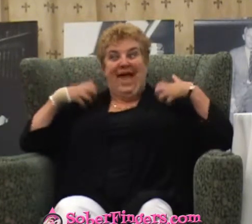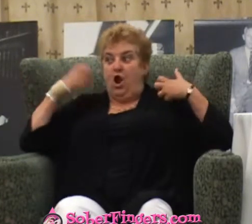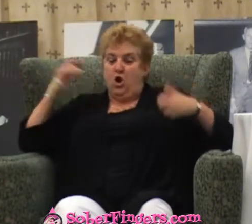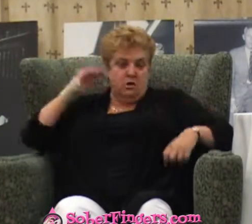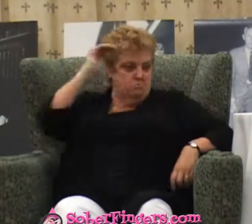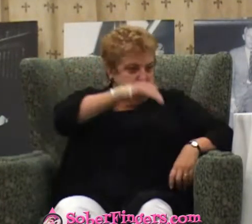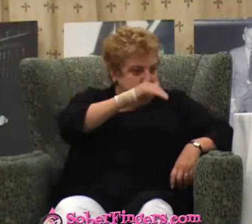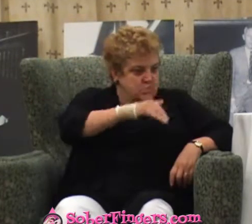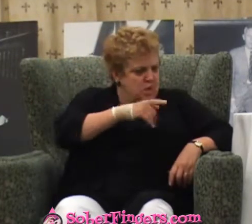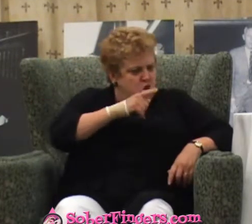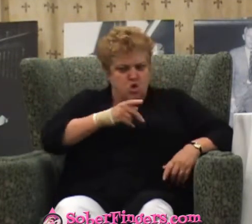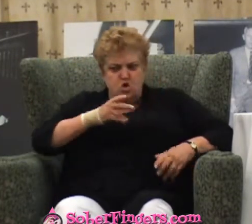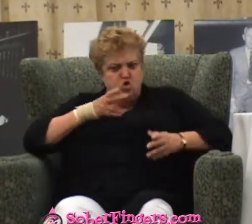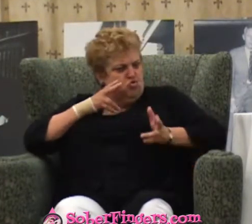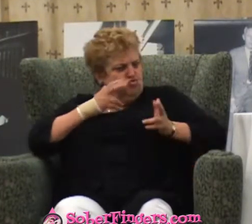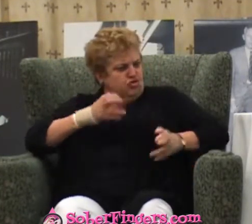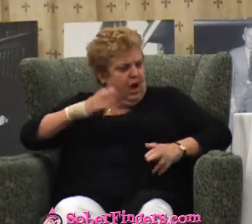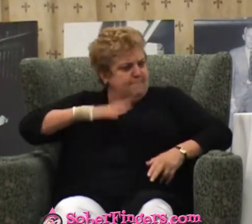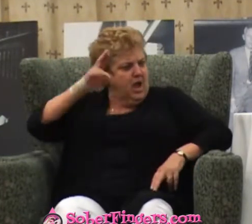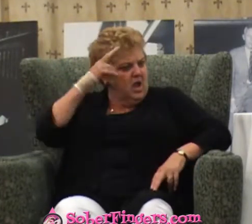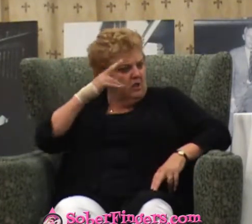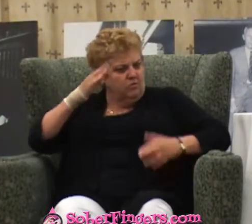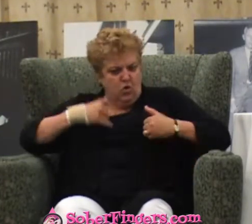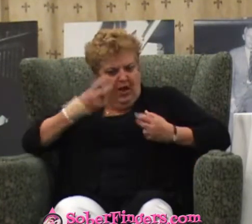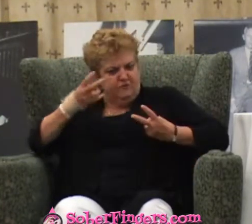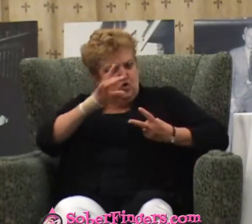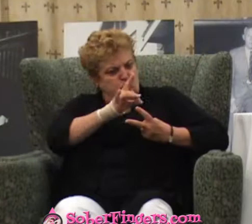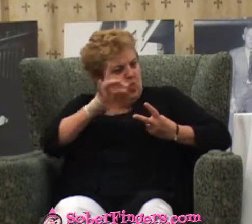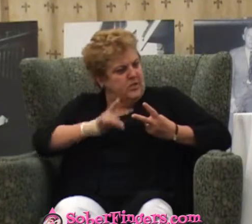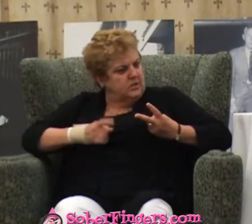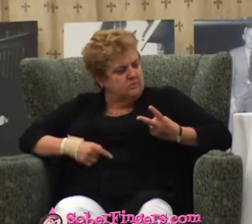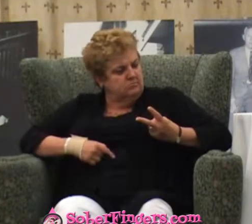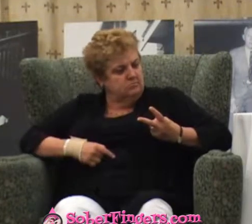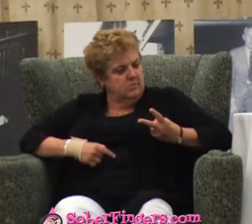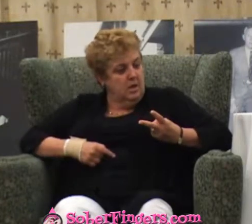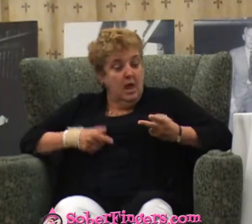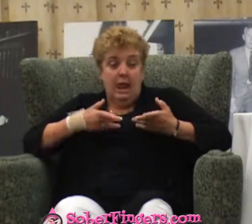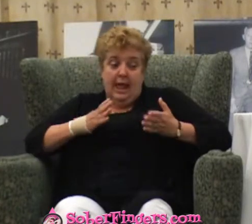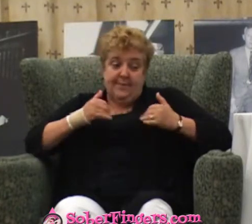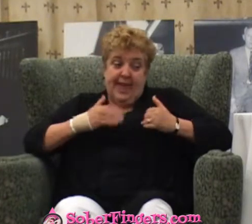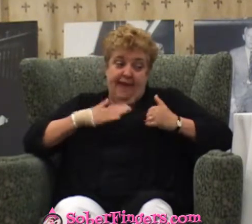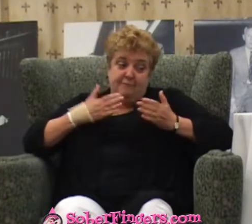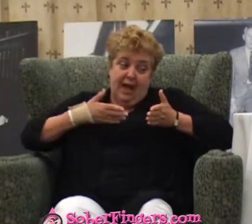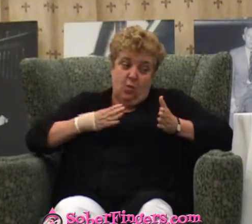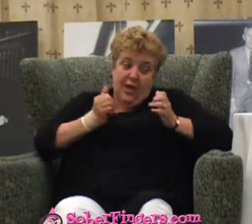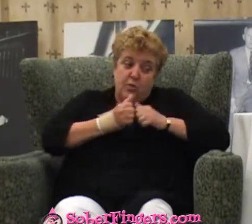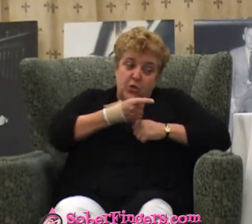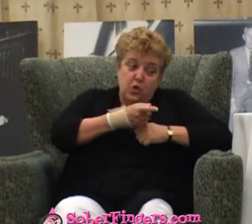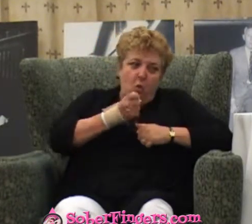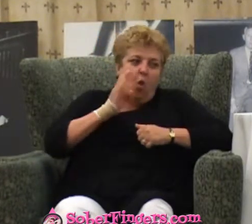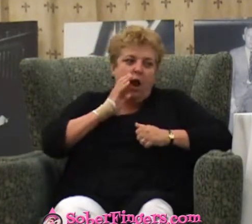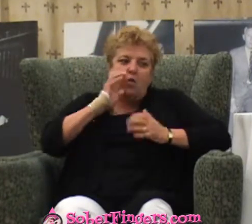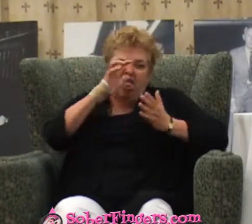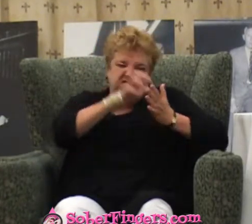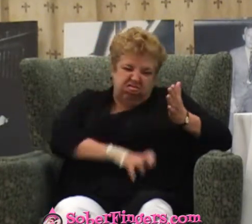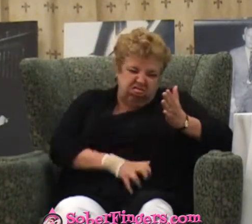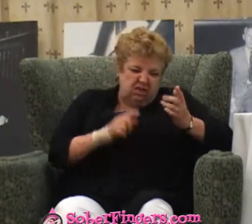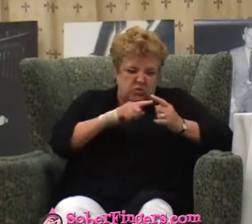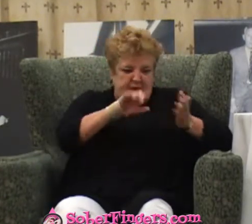just shot my uncle. You get two choices. Either let me have my way with you, or I'm going to maul you to death. Back in the